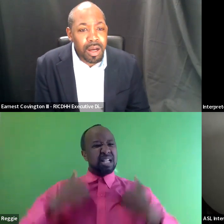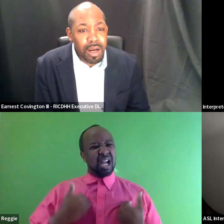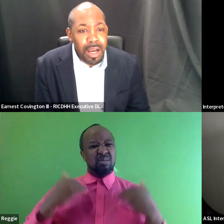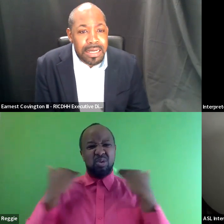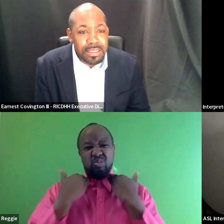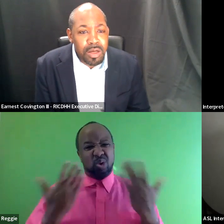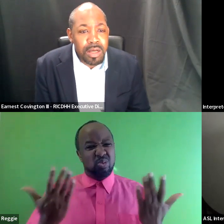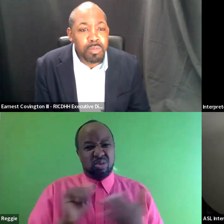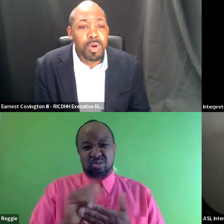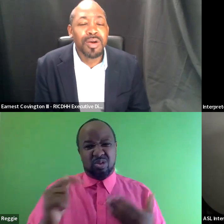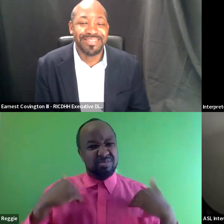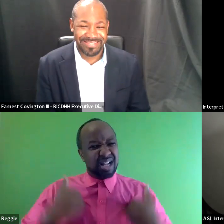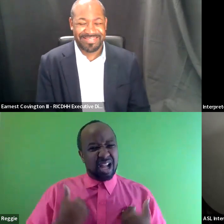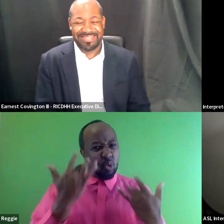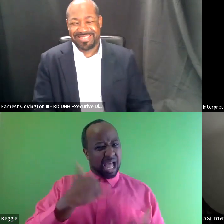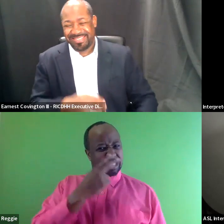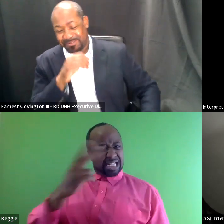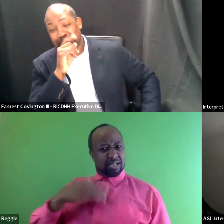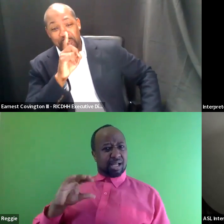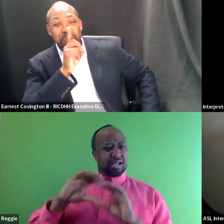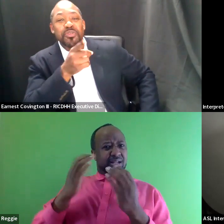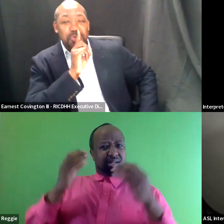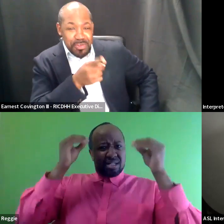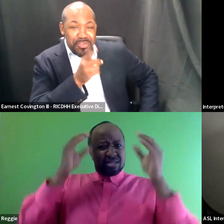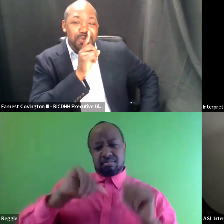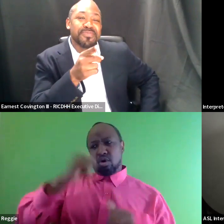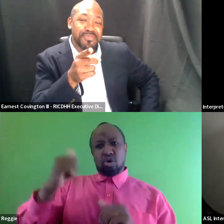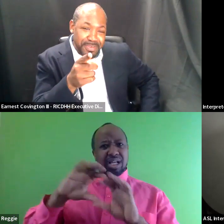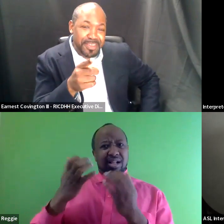getting by. I was broke. And